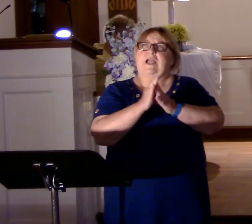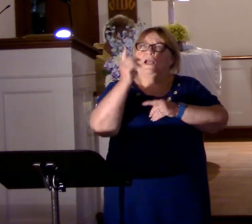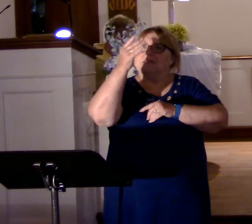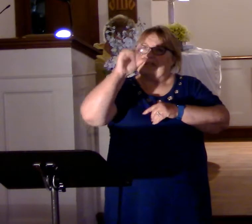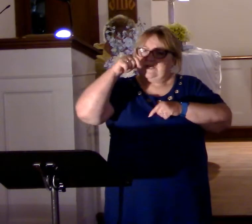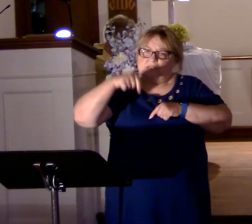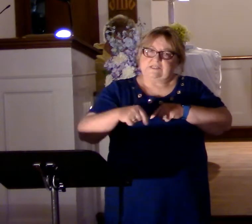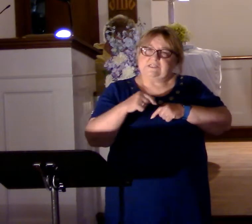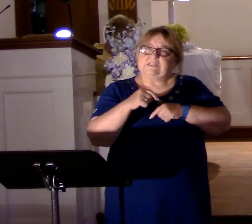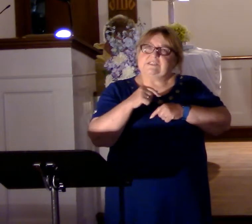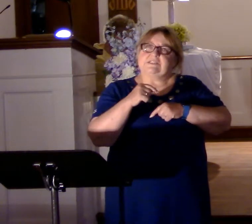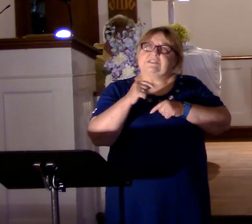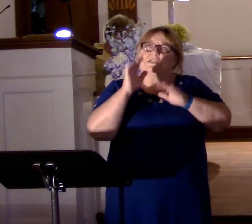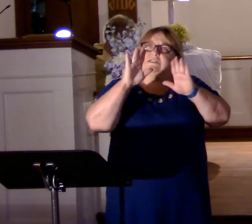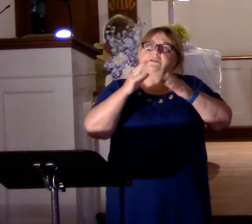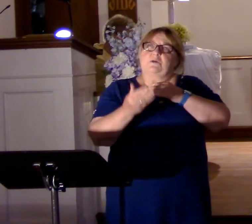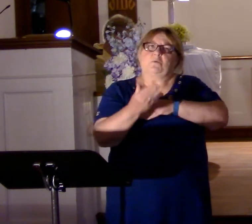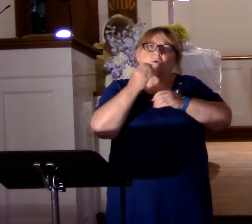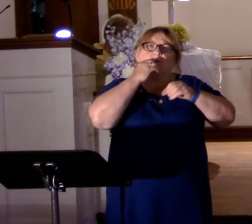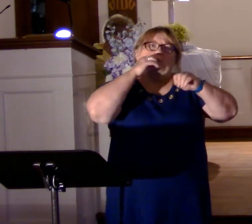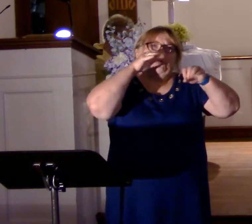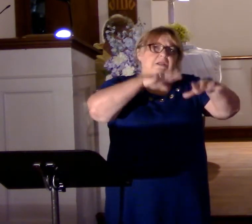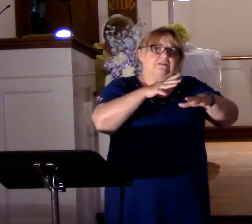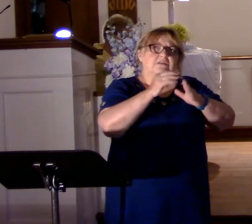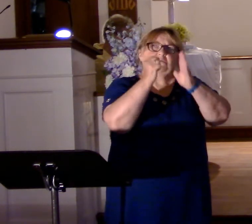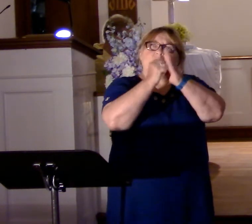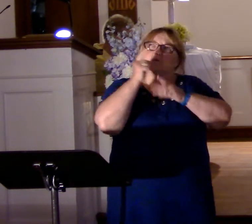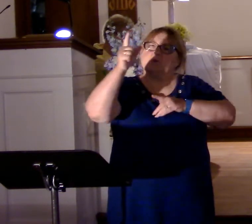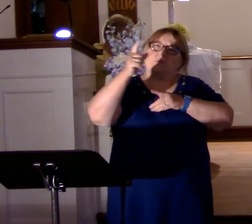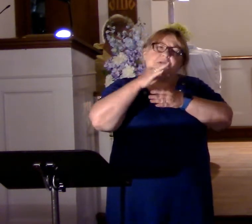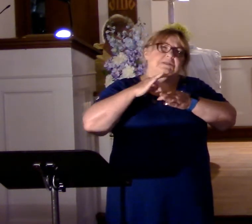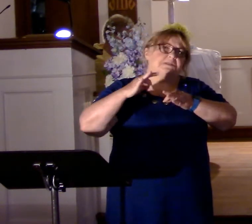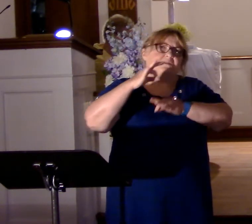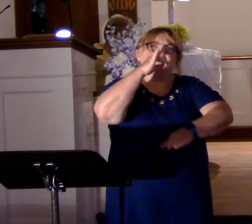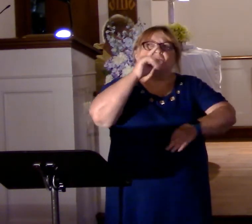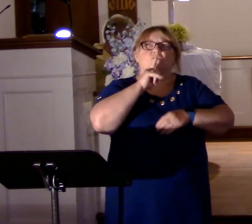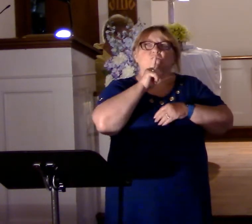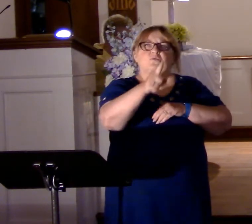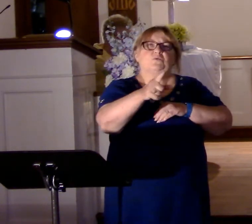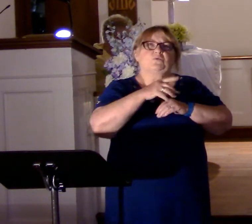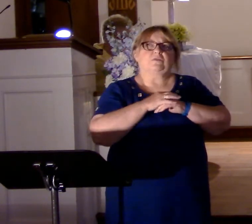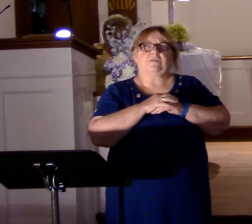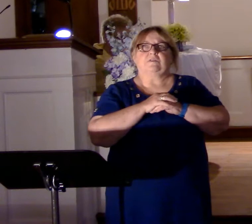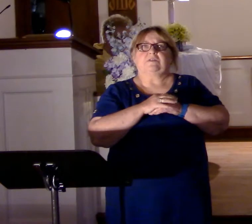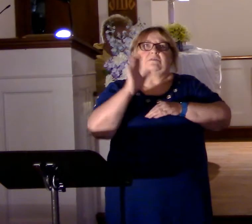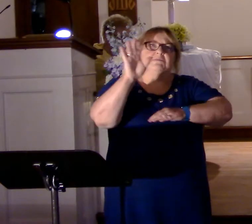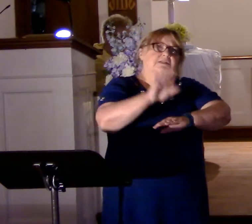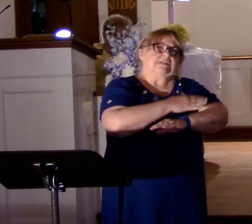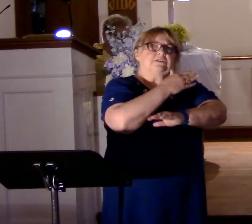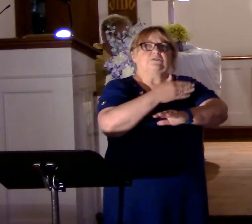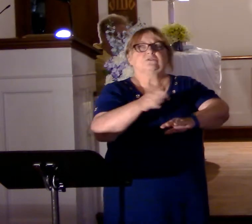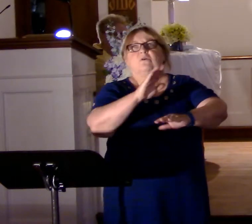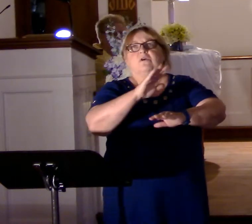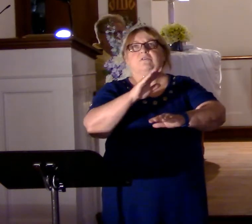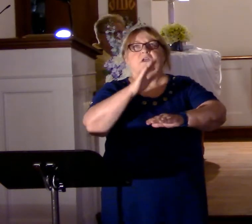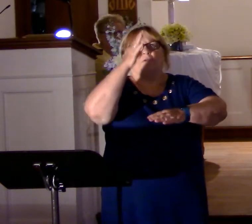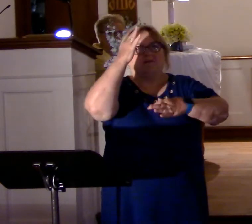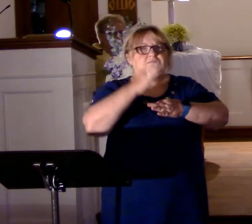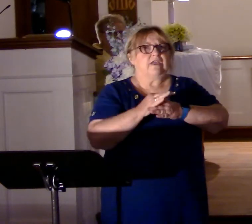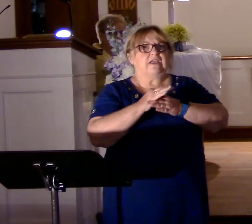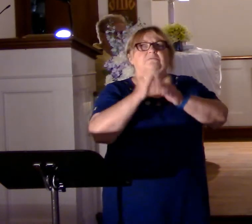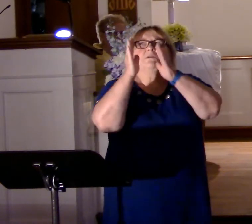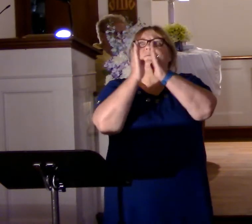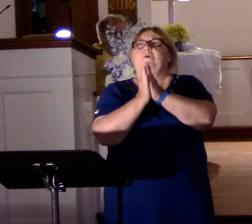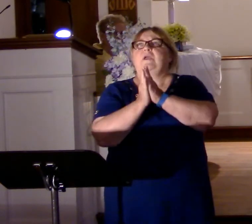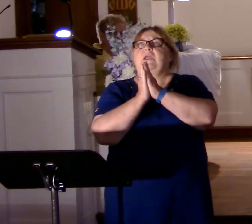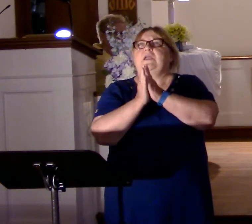this Sunday morning that you would bless us as we worship you in spirit and in truth, as we sing the songs of our faith, and as we